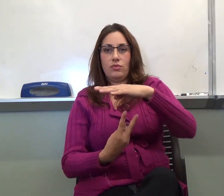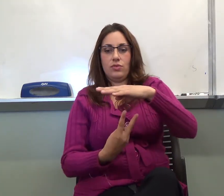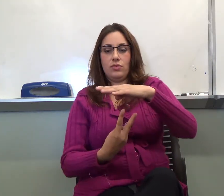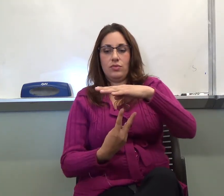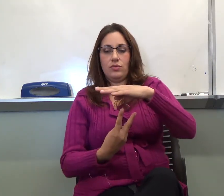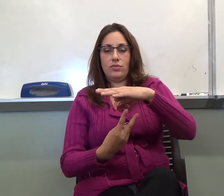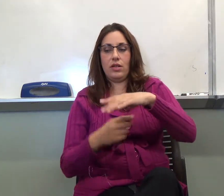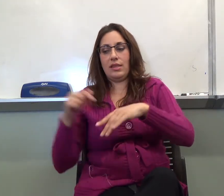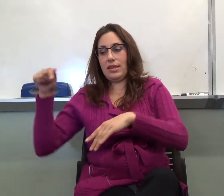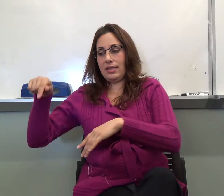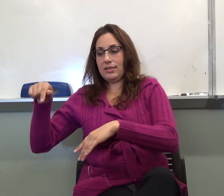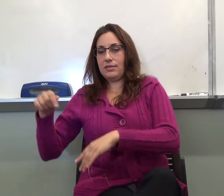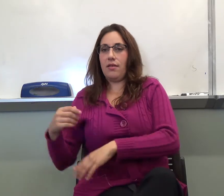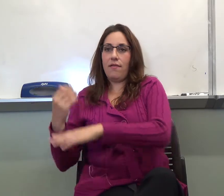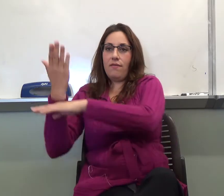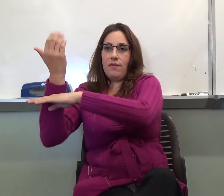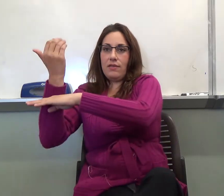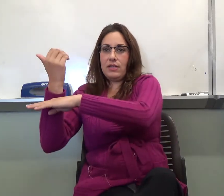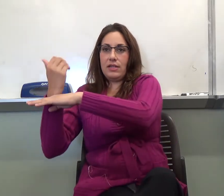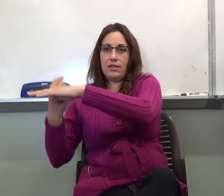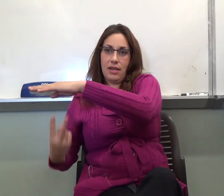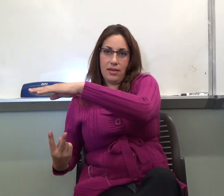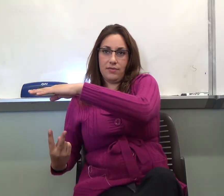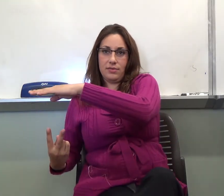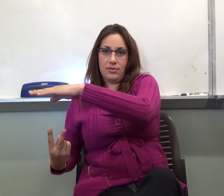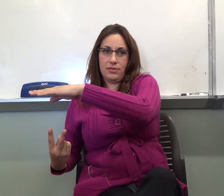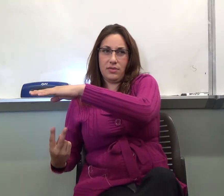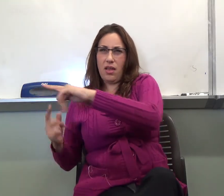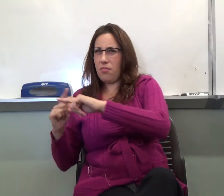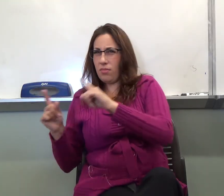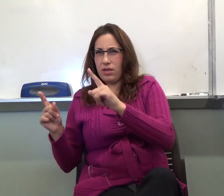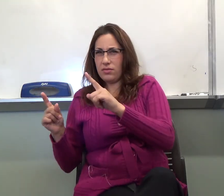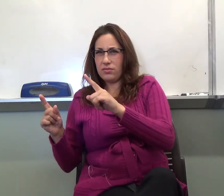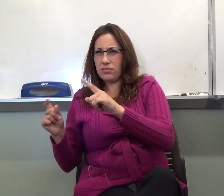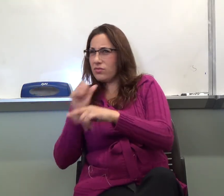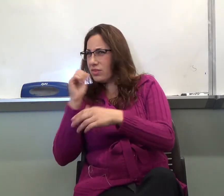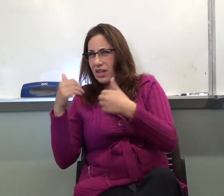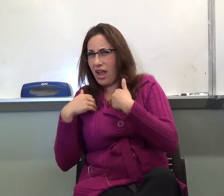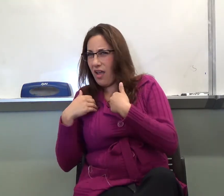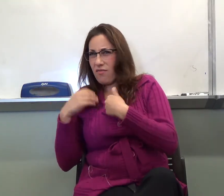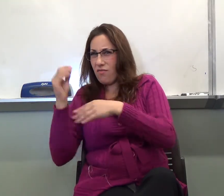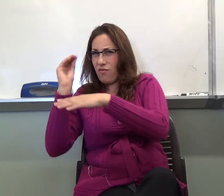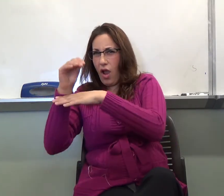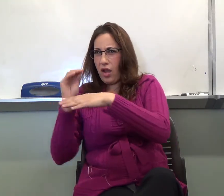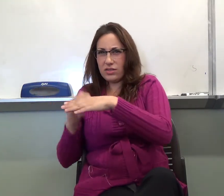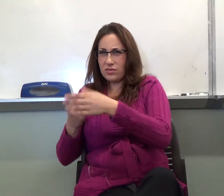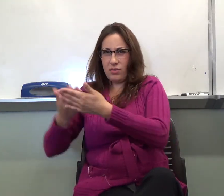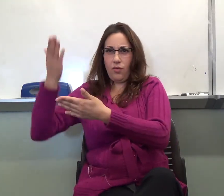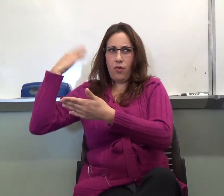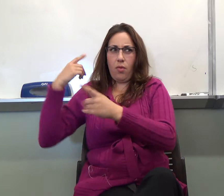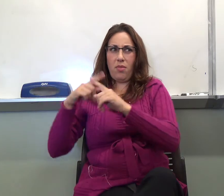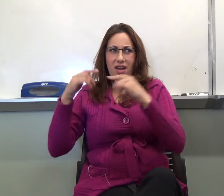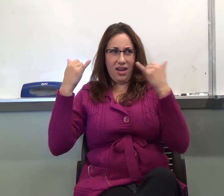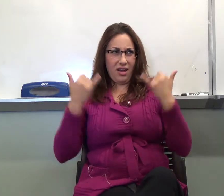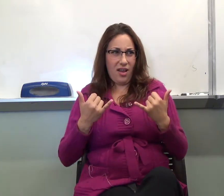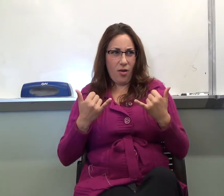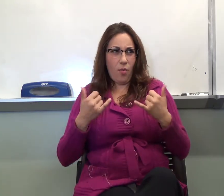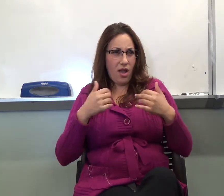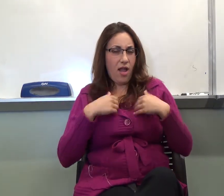becomes 15 halves. Well, we didn't have fractions a moment ago, now we do. It's okay, it can still